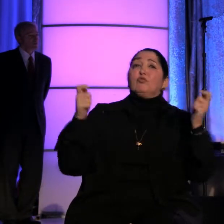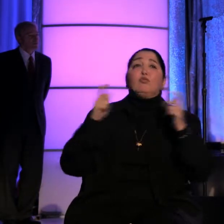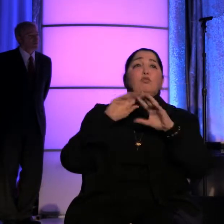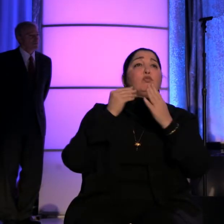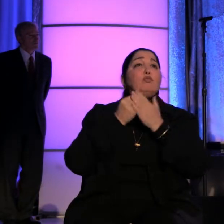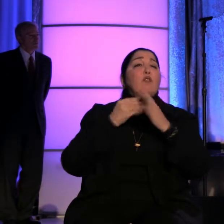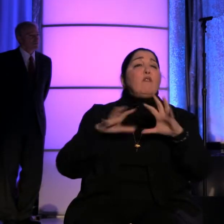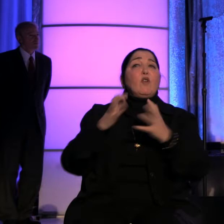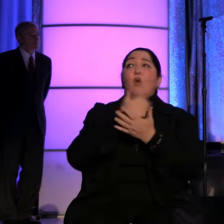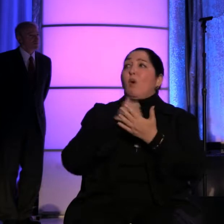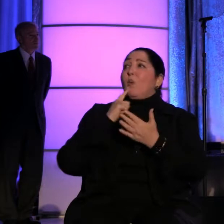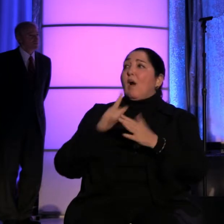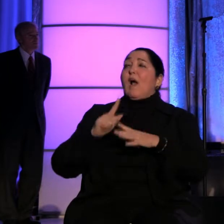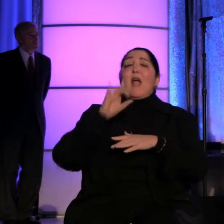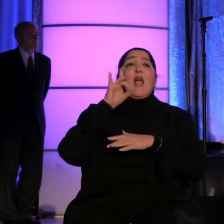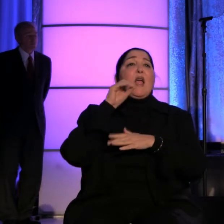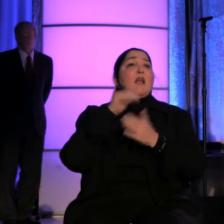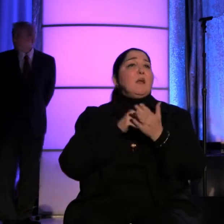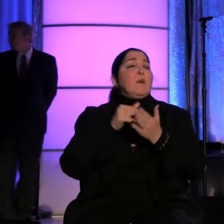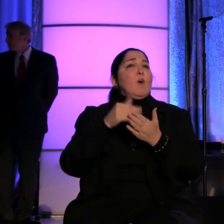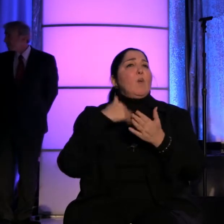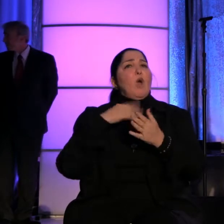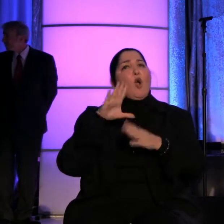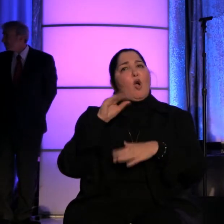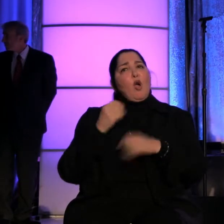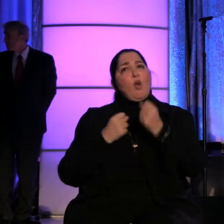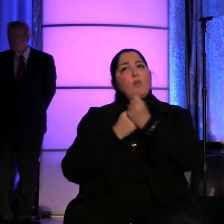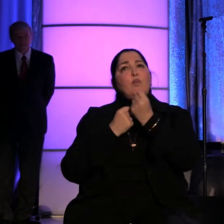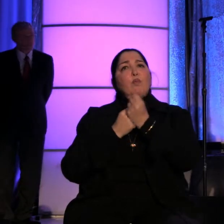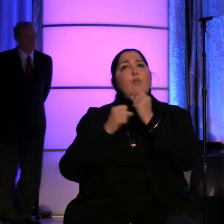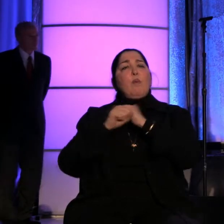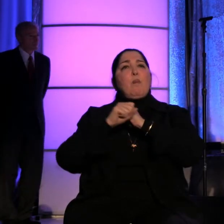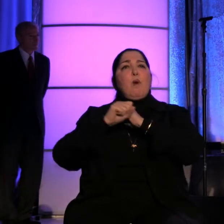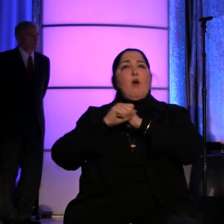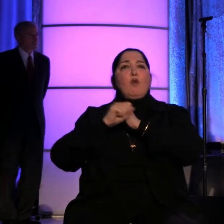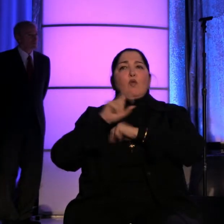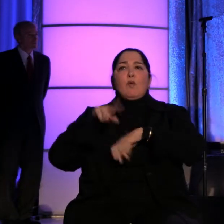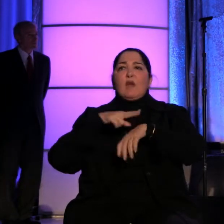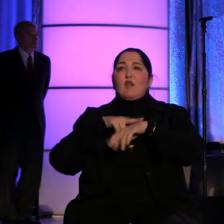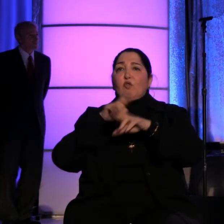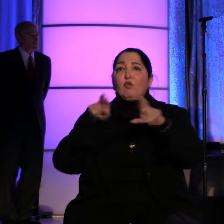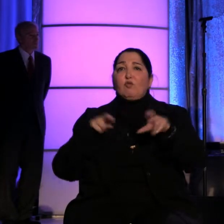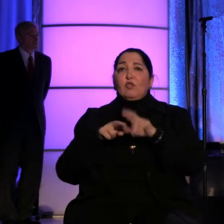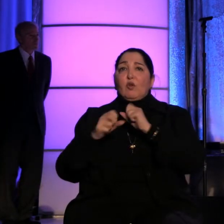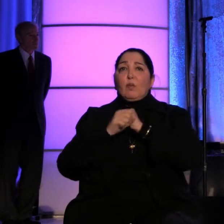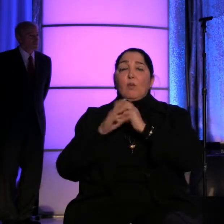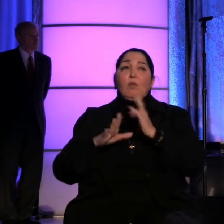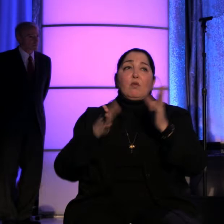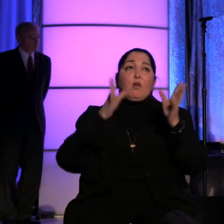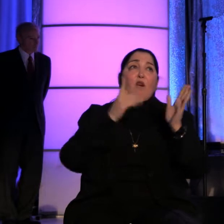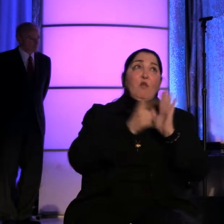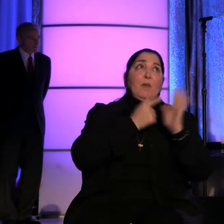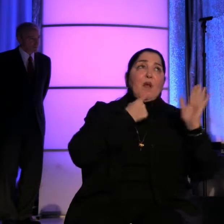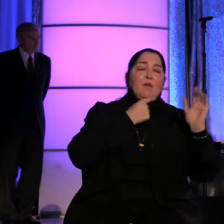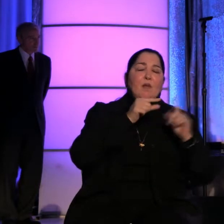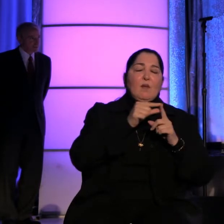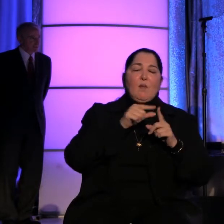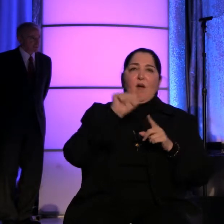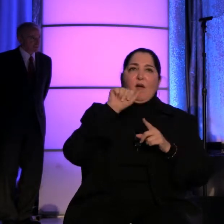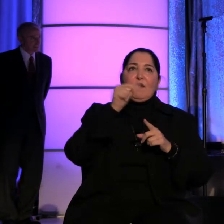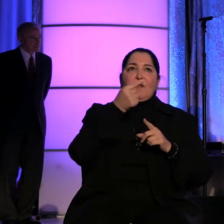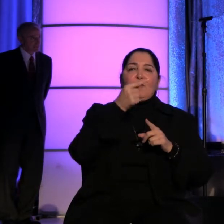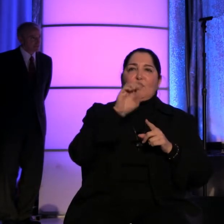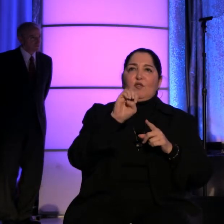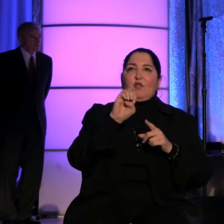you know, we co-promote and rent our venues to national and regional promoters, you know, God forbid I say AEG, but also, you know,